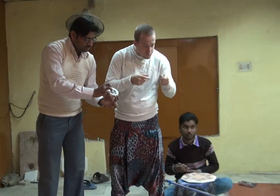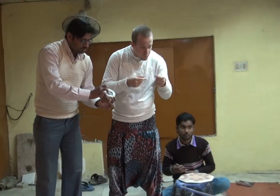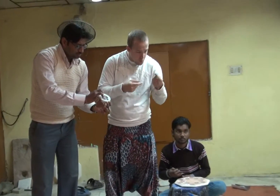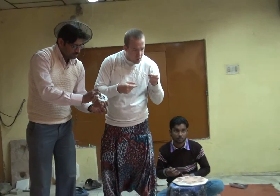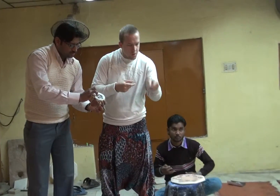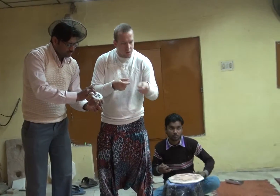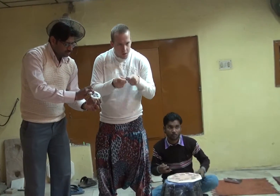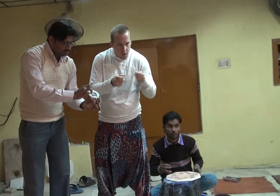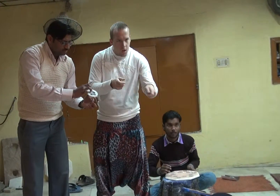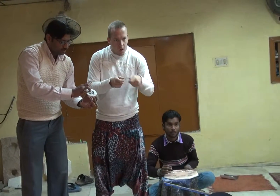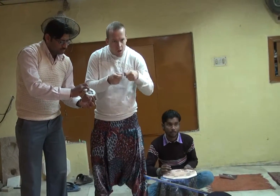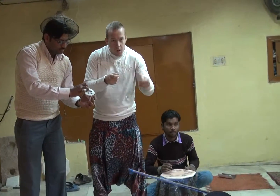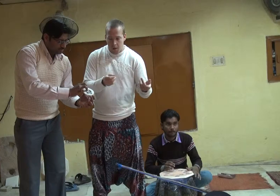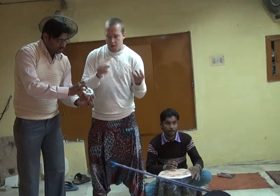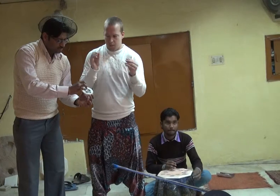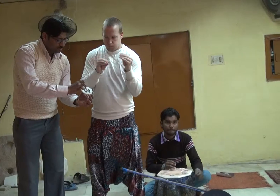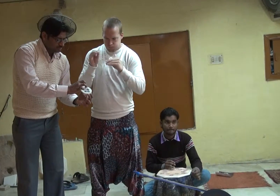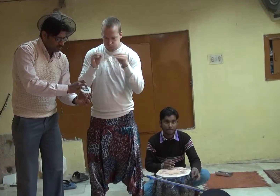Oh wow.